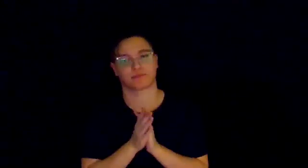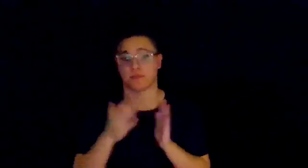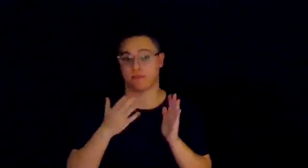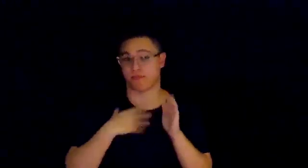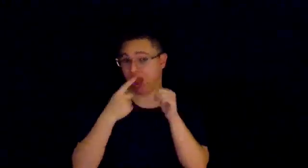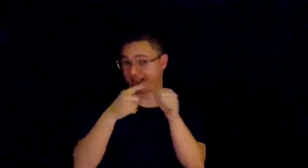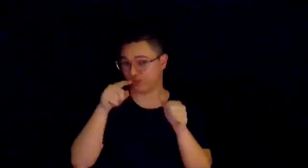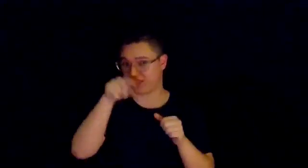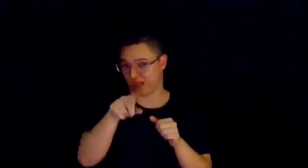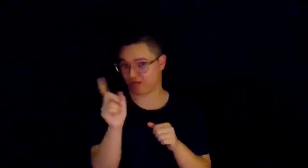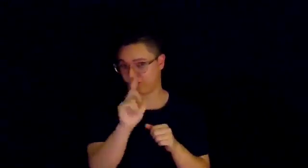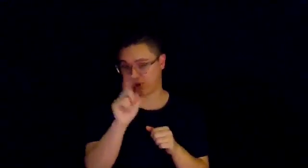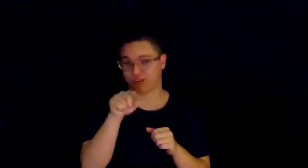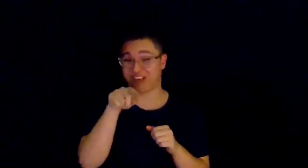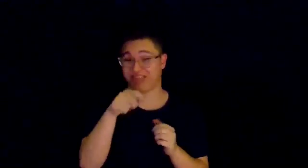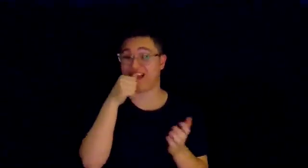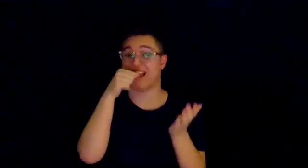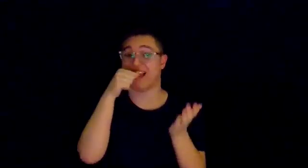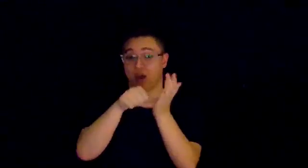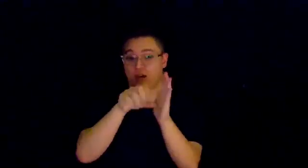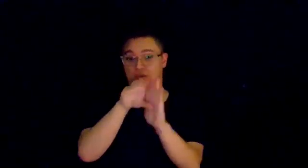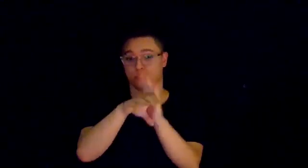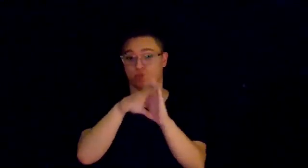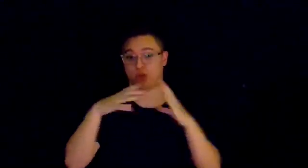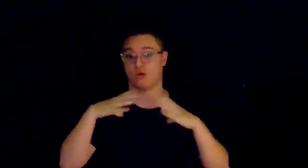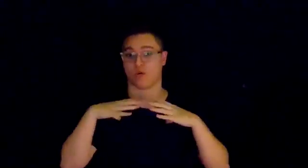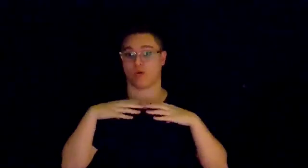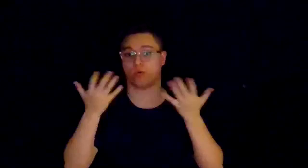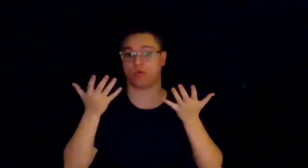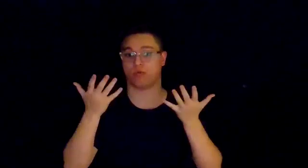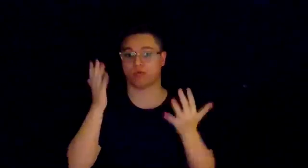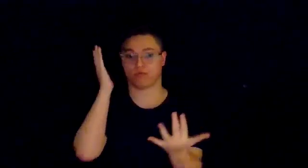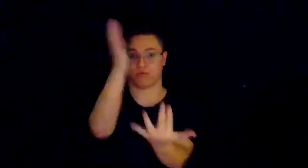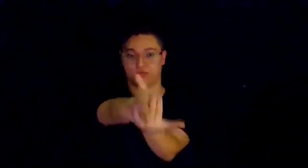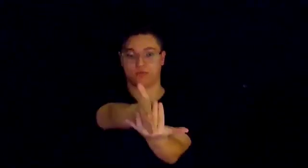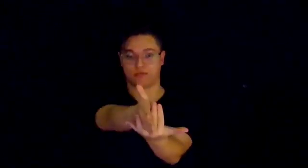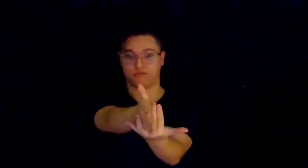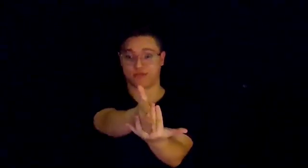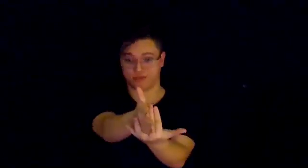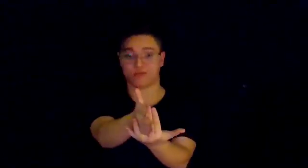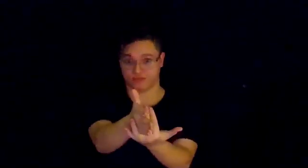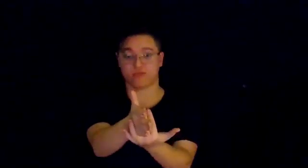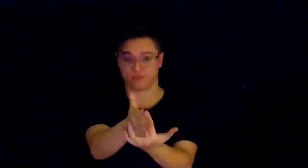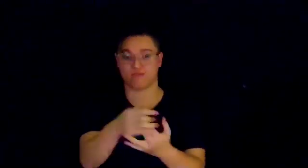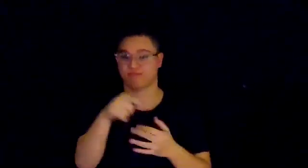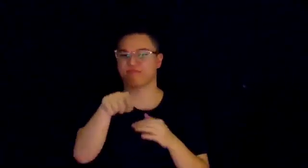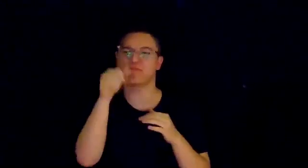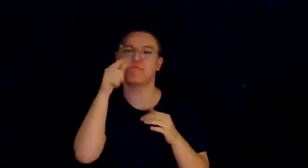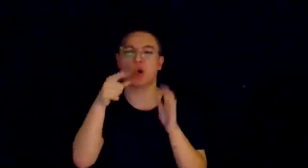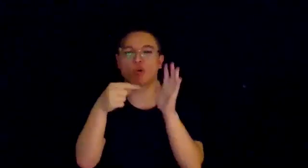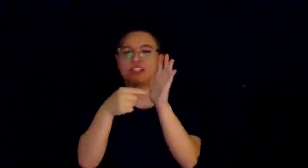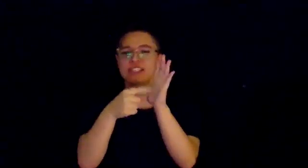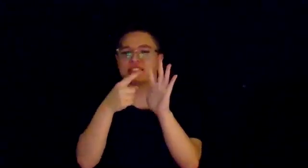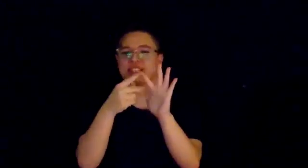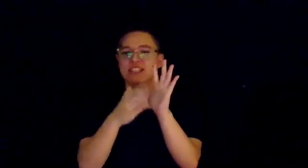Okay, so my answer to that would be that's just an automated letter that's